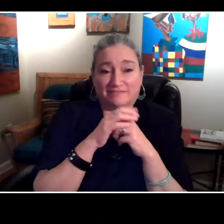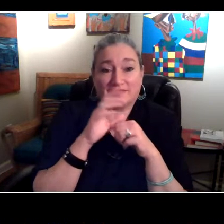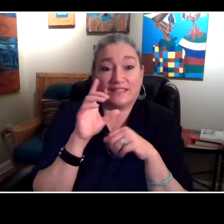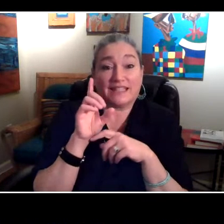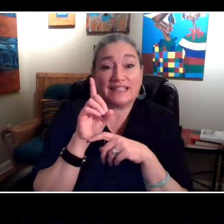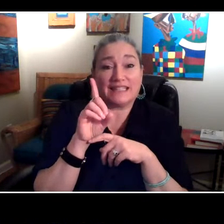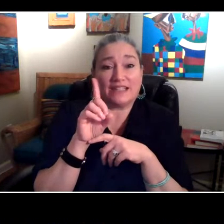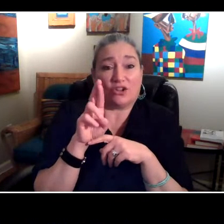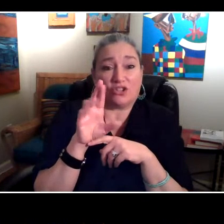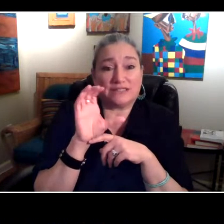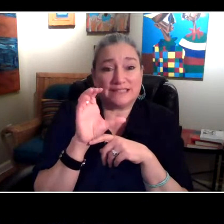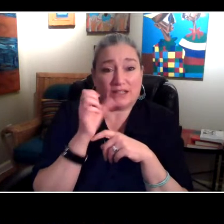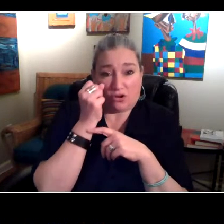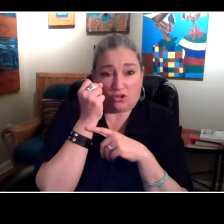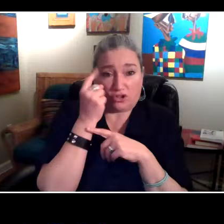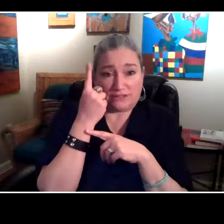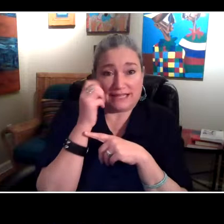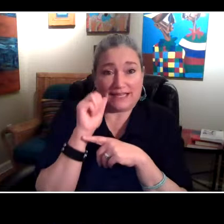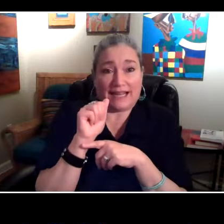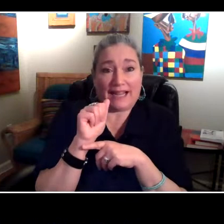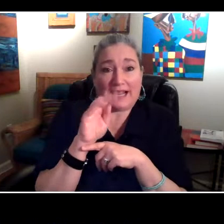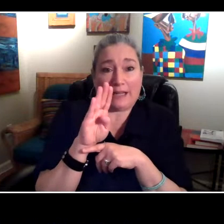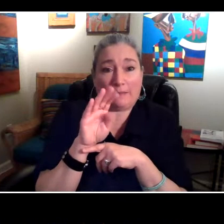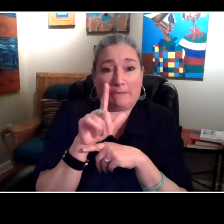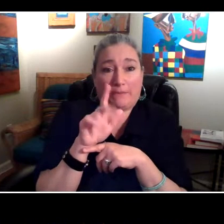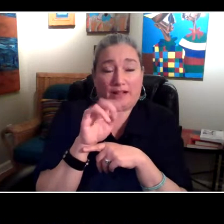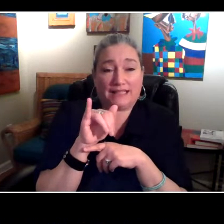That it's hopeless.